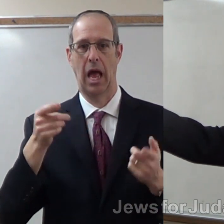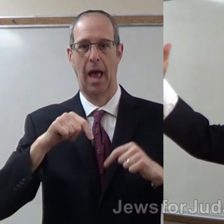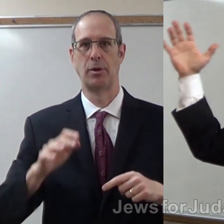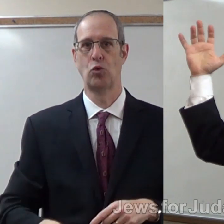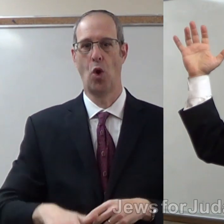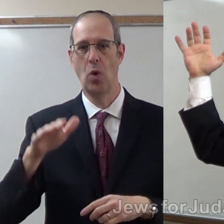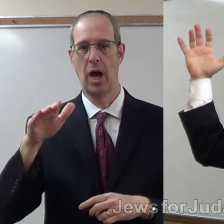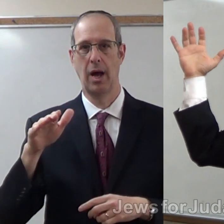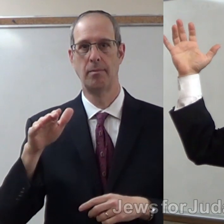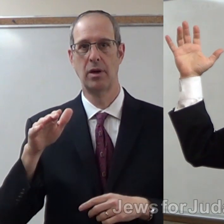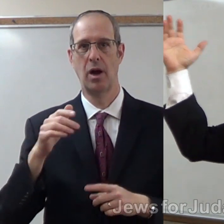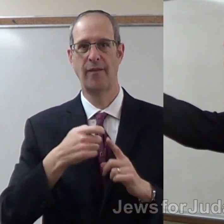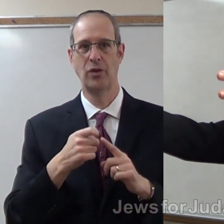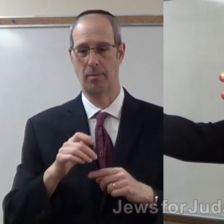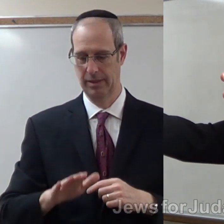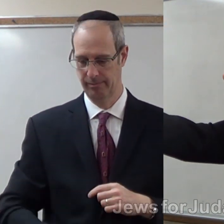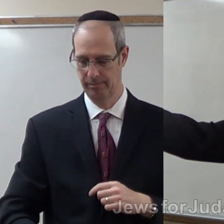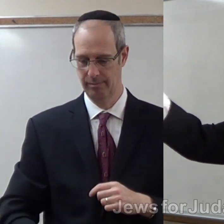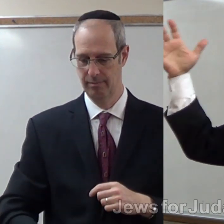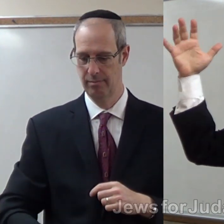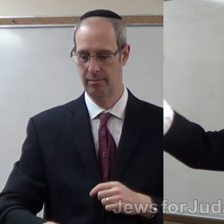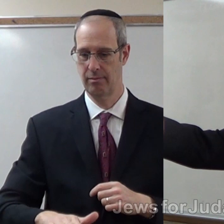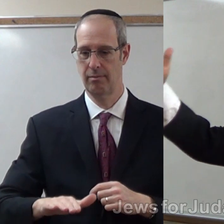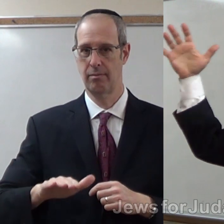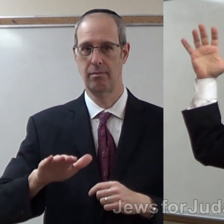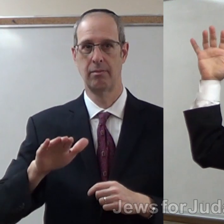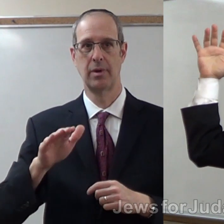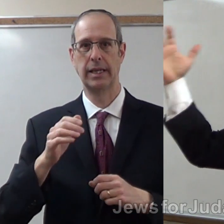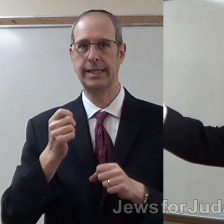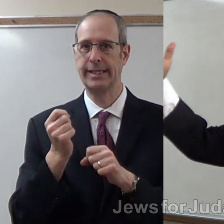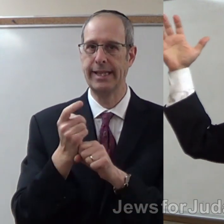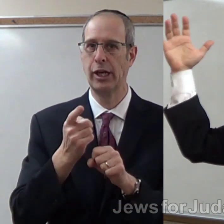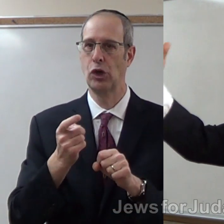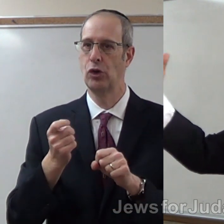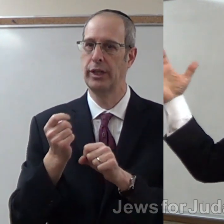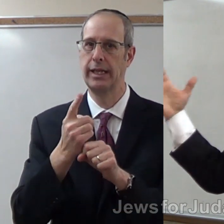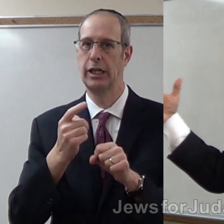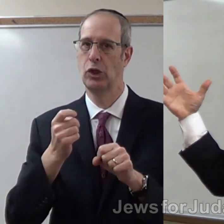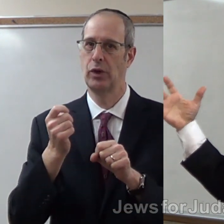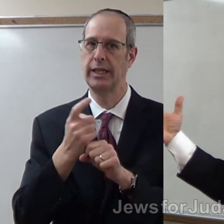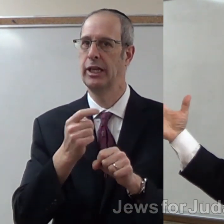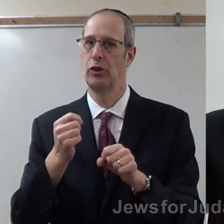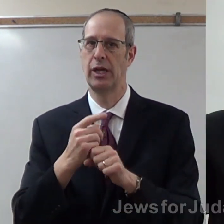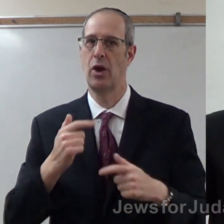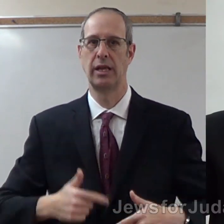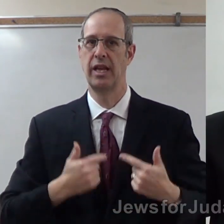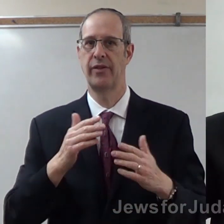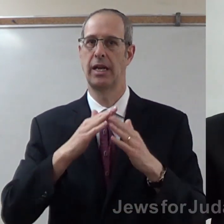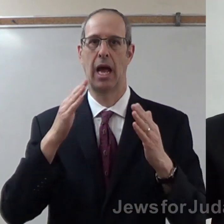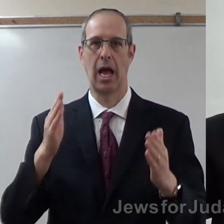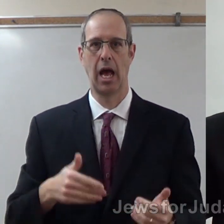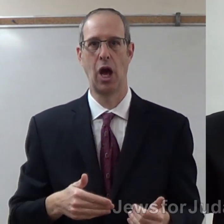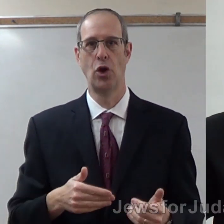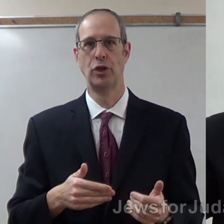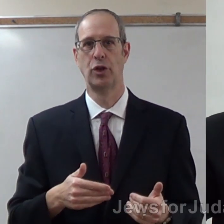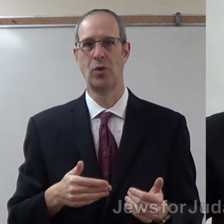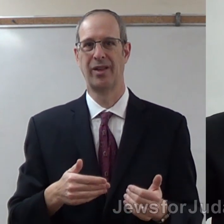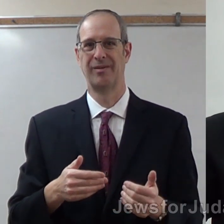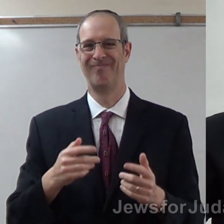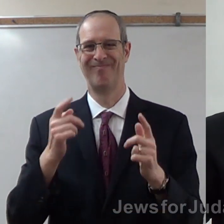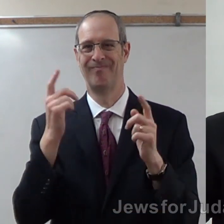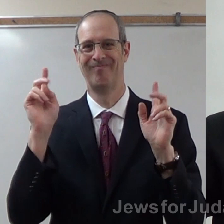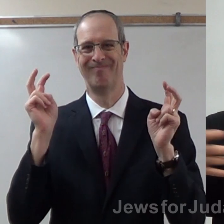that, from a little child, year after year after year, living in a house with that kind of